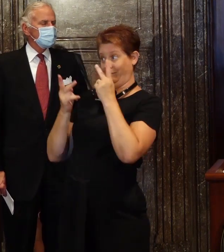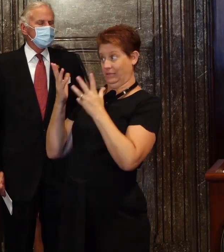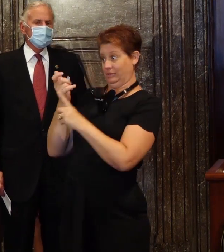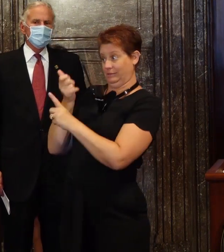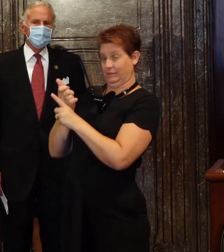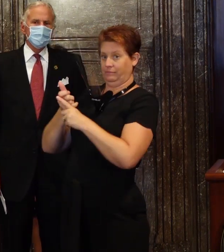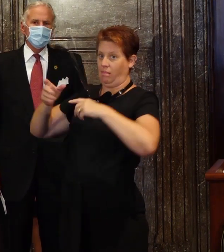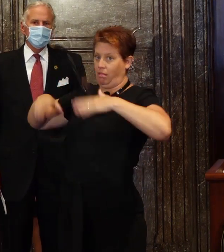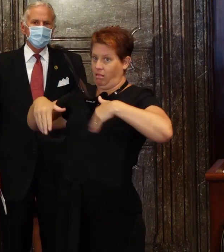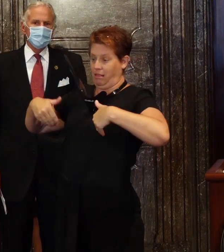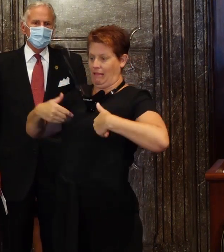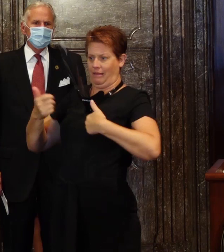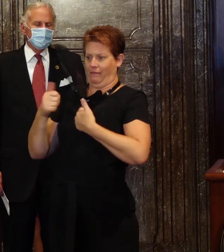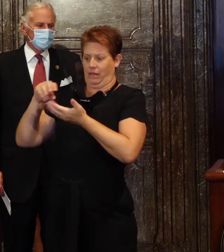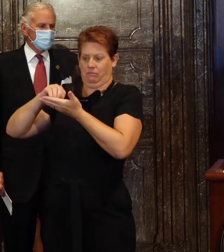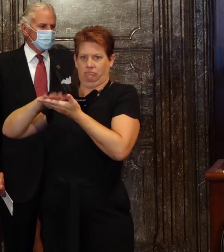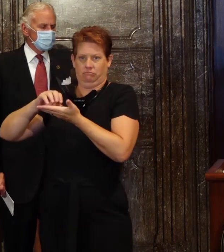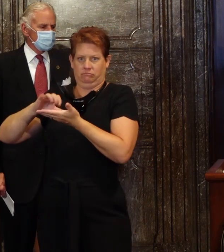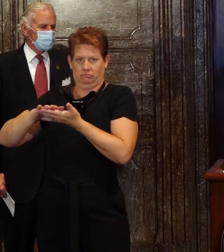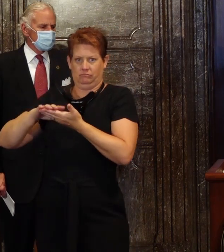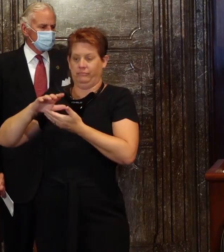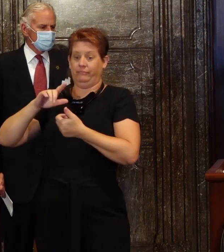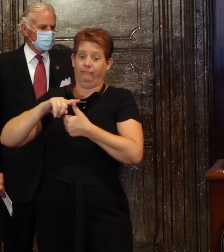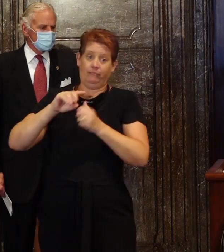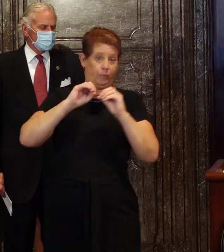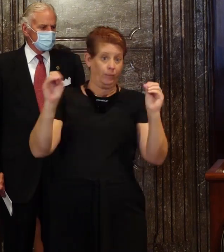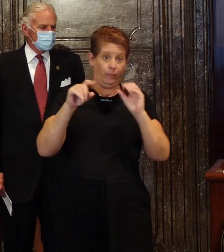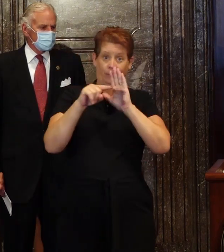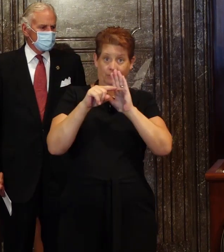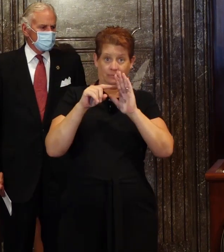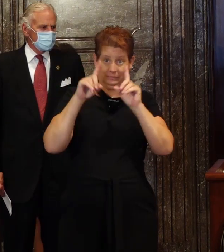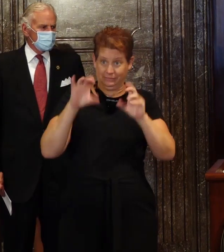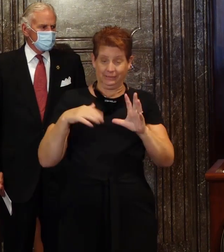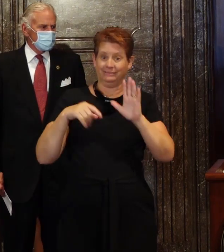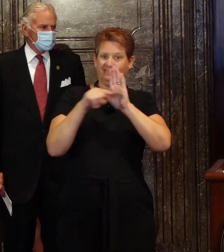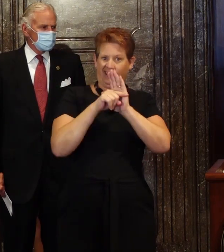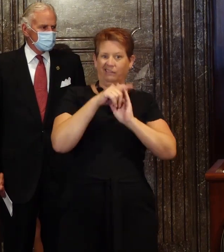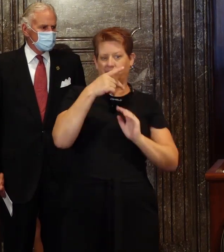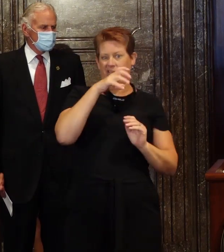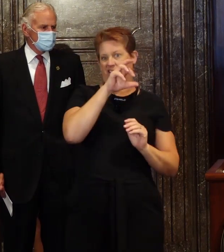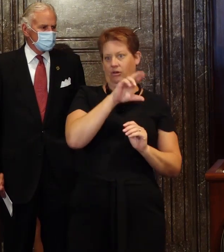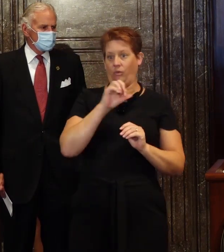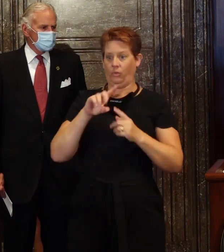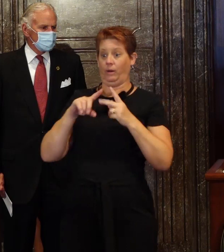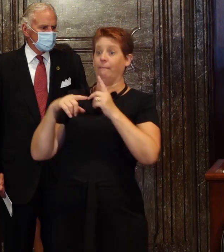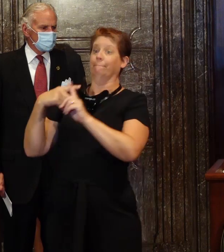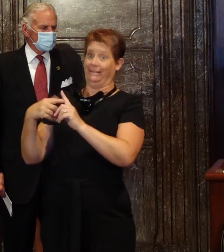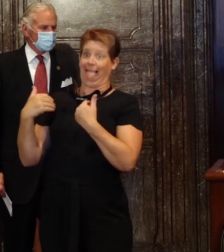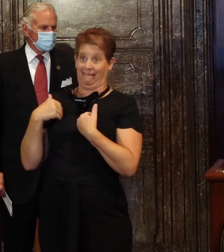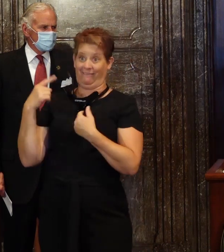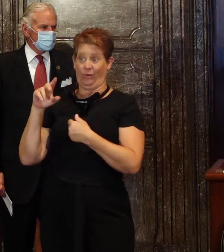doesn't present a medical record documenting a negative test for the PCR test or a positive test for the antibody